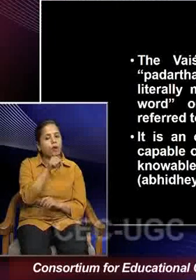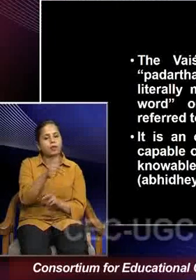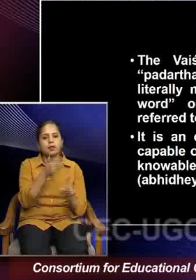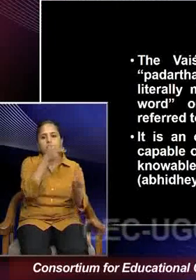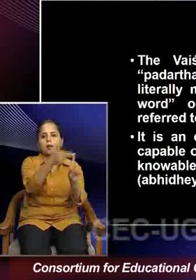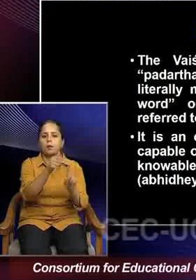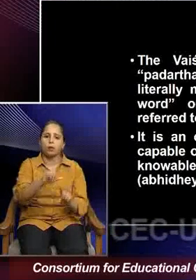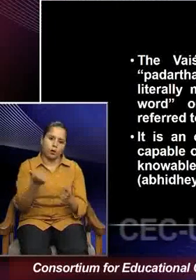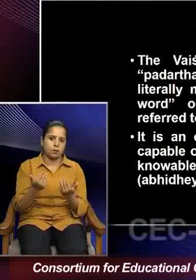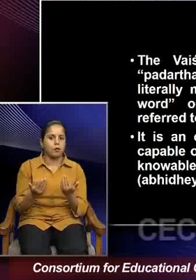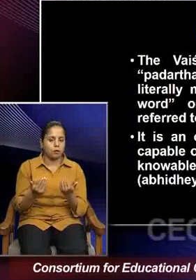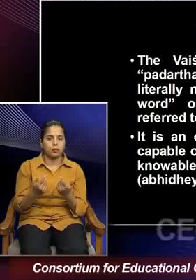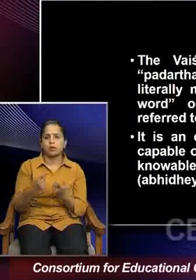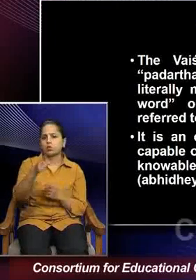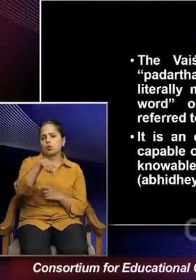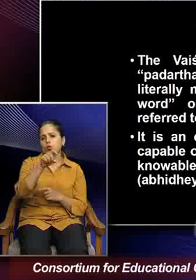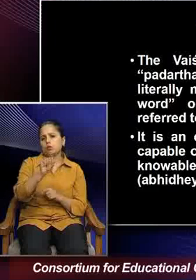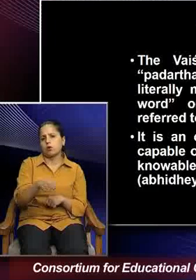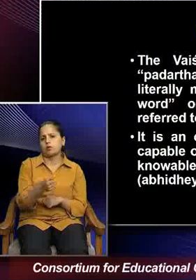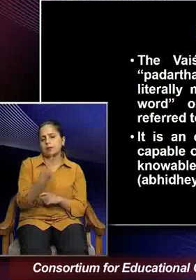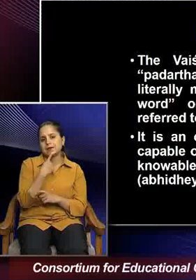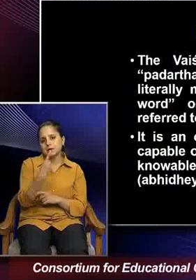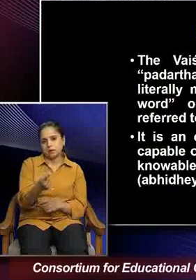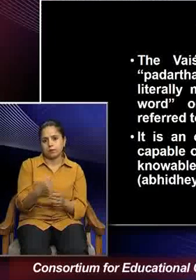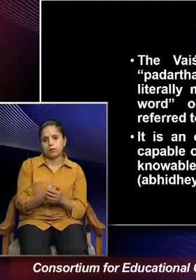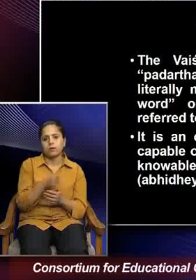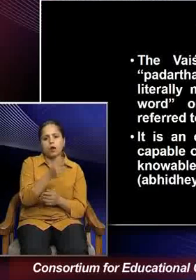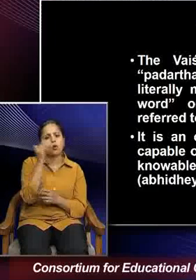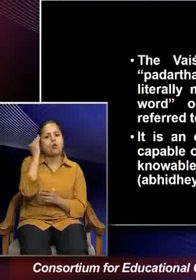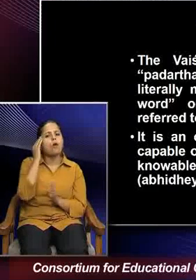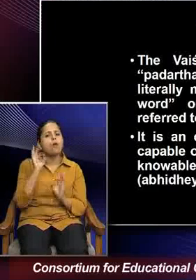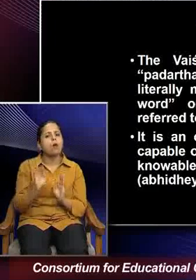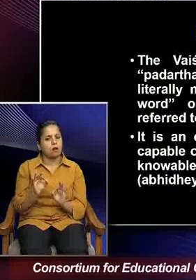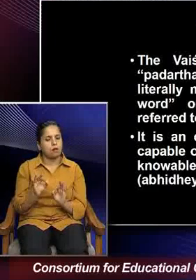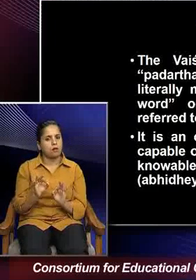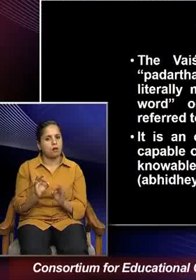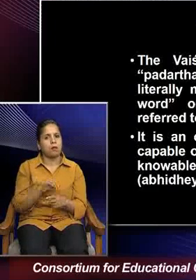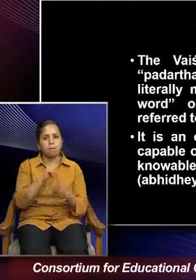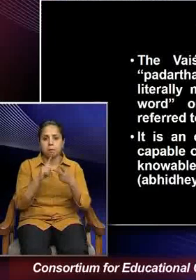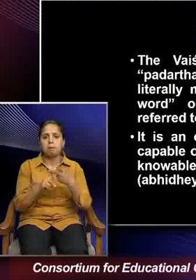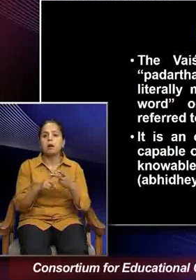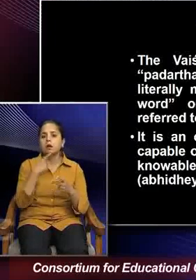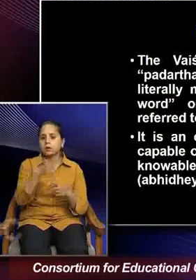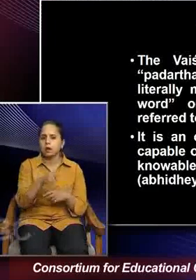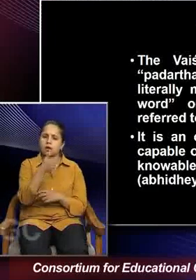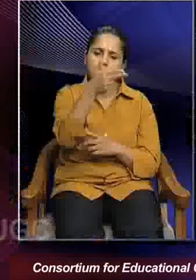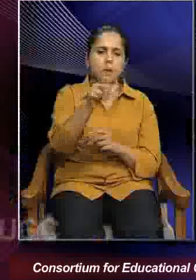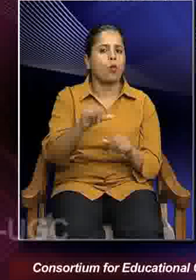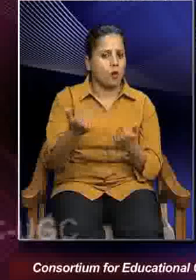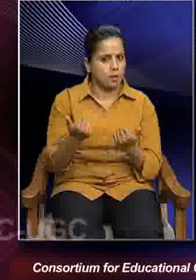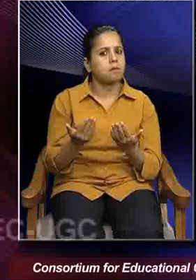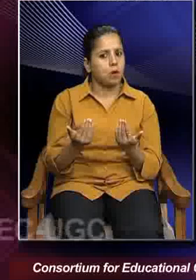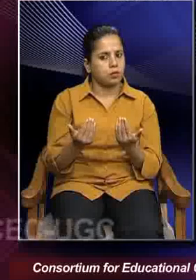named. So you can say that it is knowable and it is nameable.